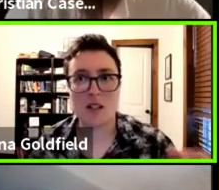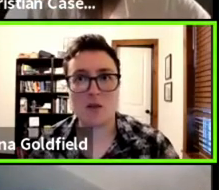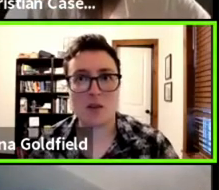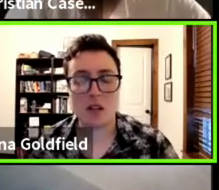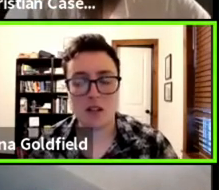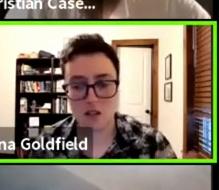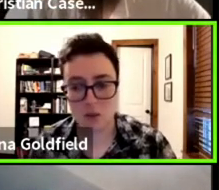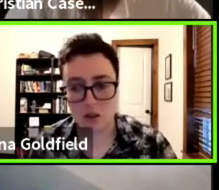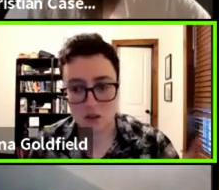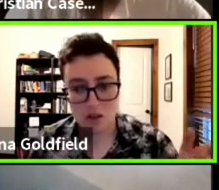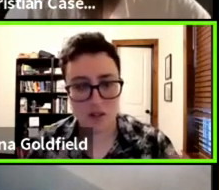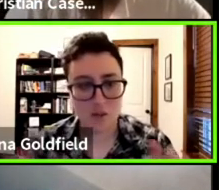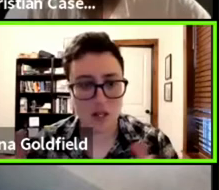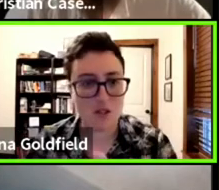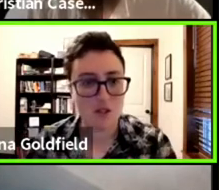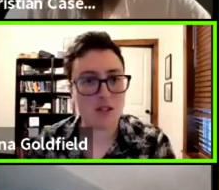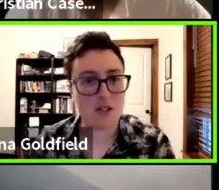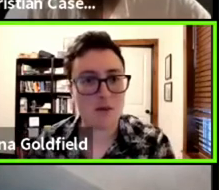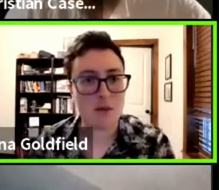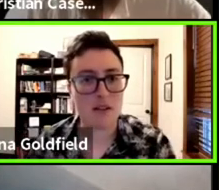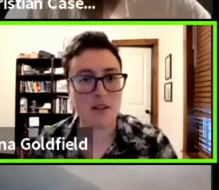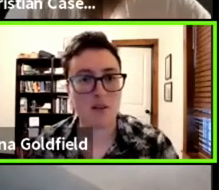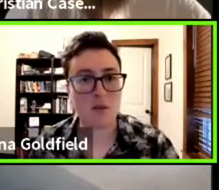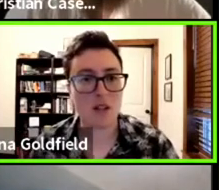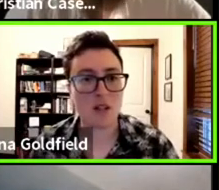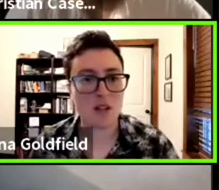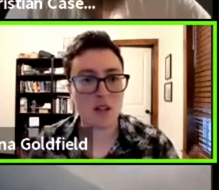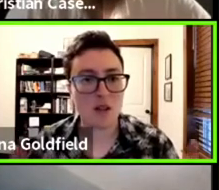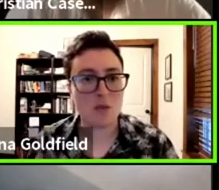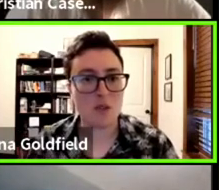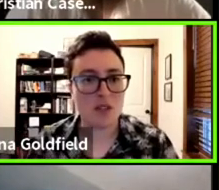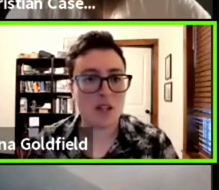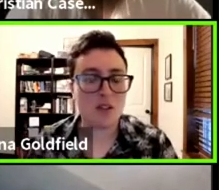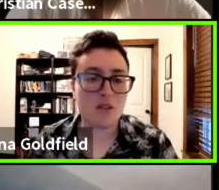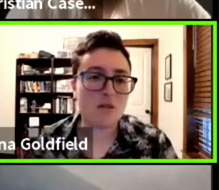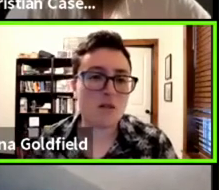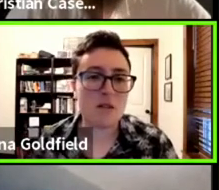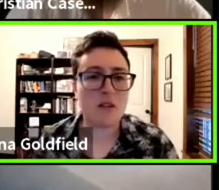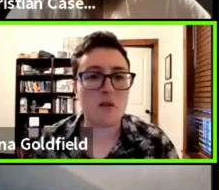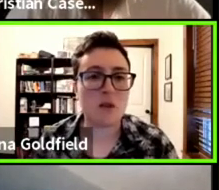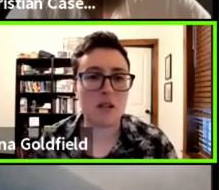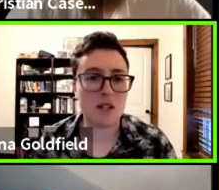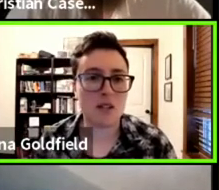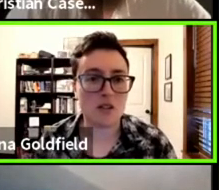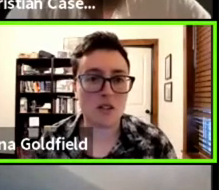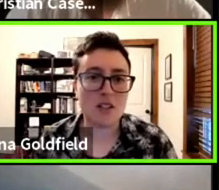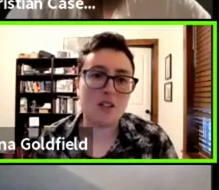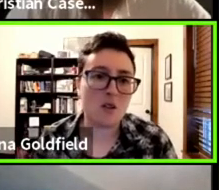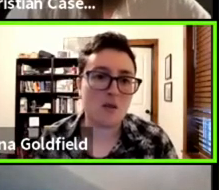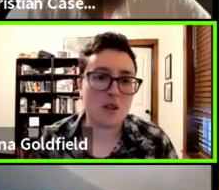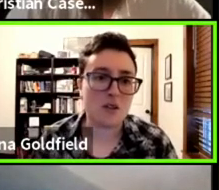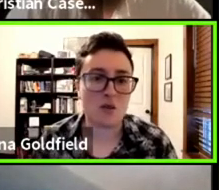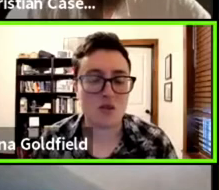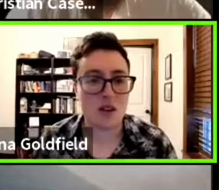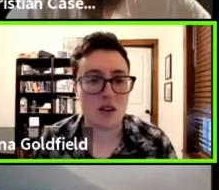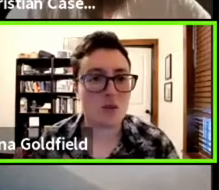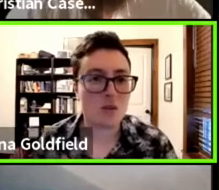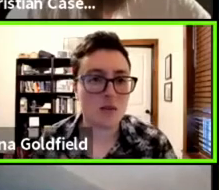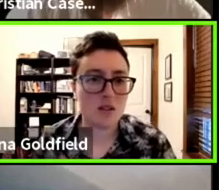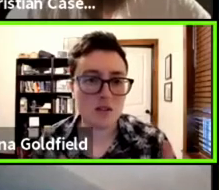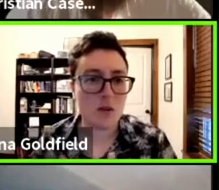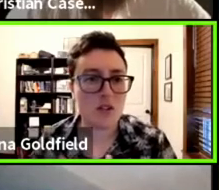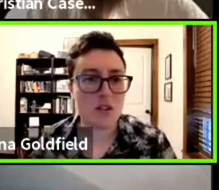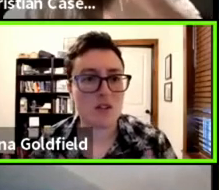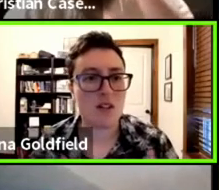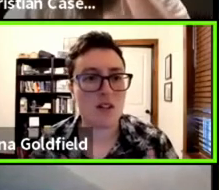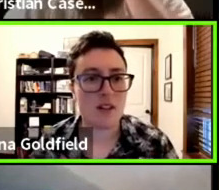neat to kind of create small kind of modular syllabi that could be put together given what a teacher is teaching. So if it's social studies or